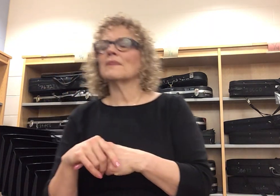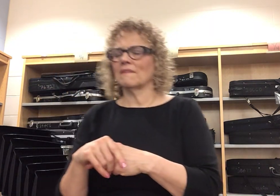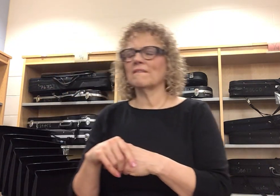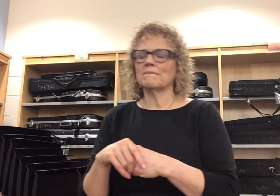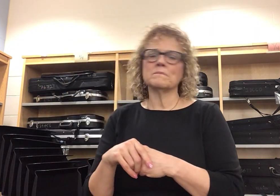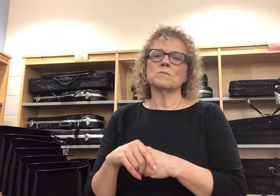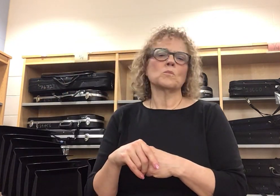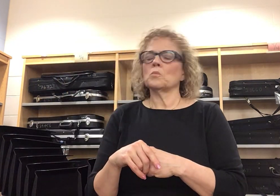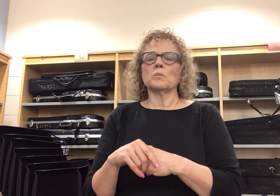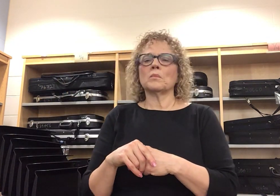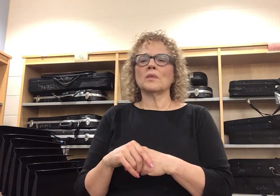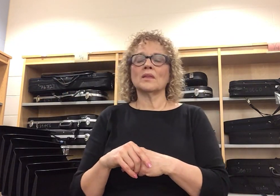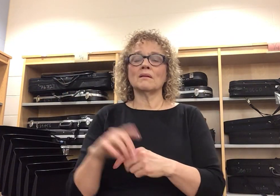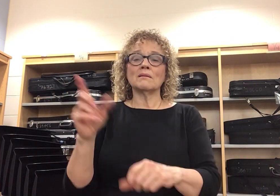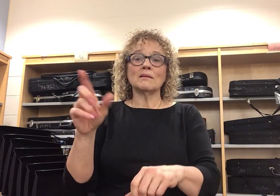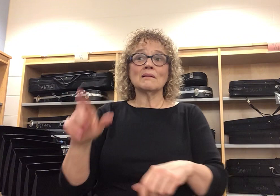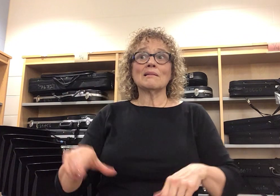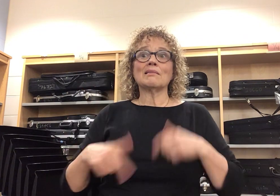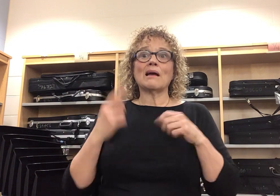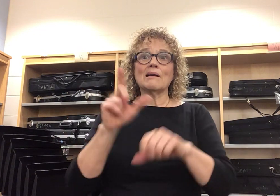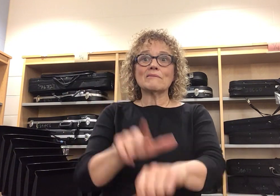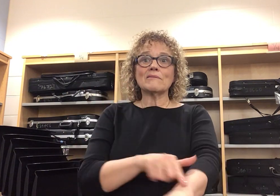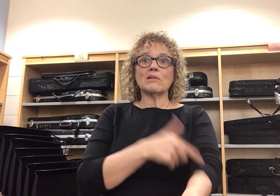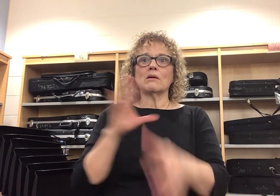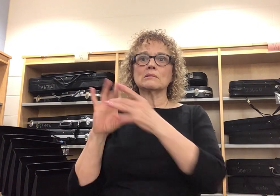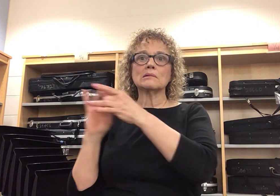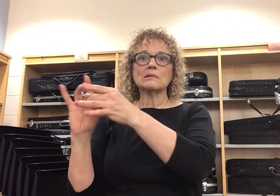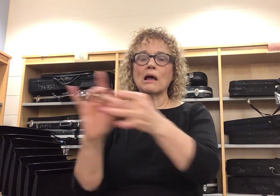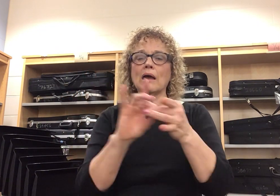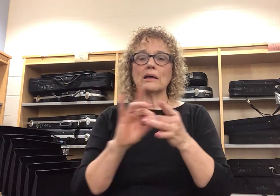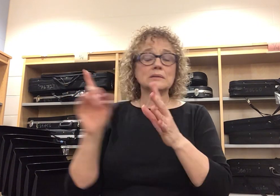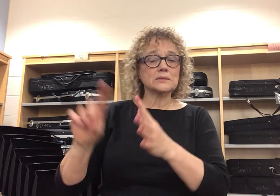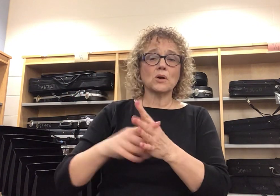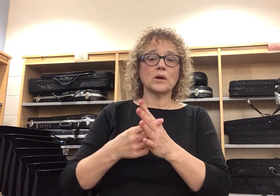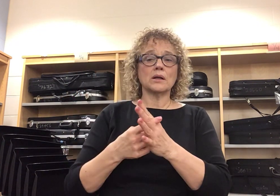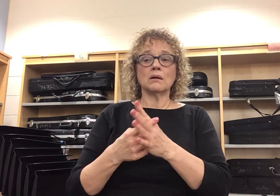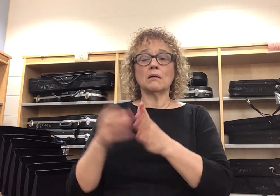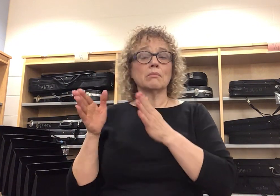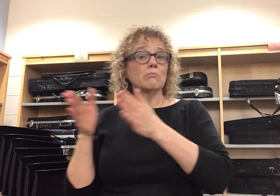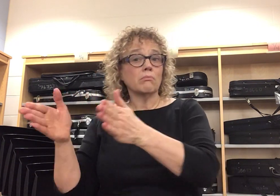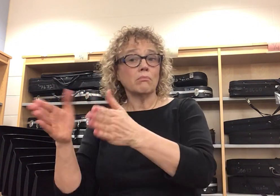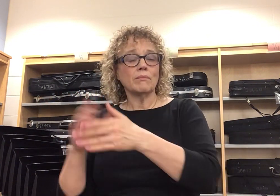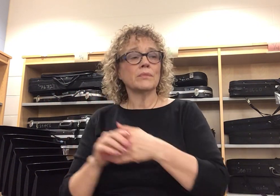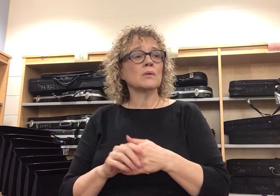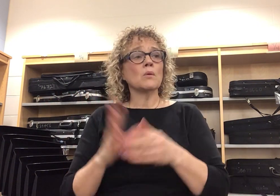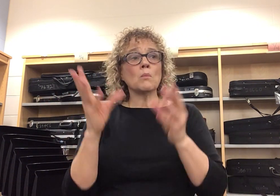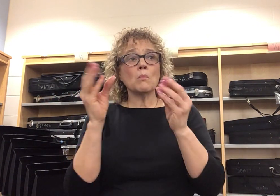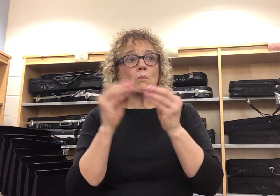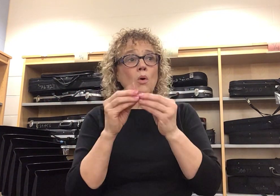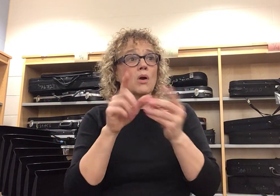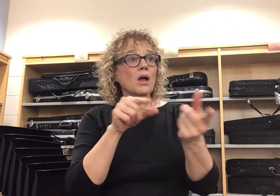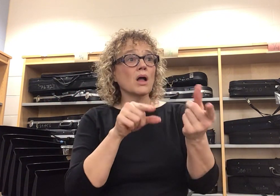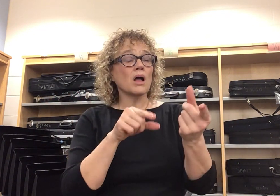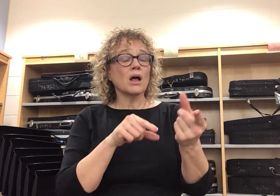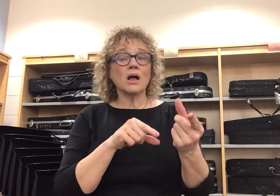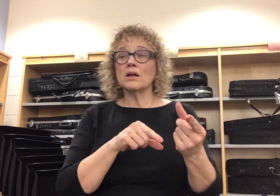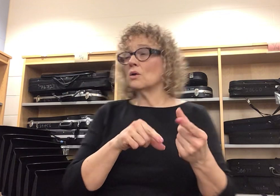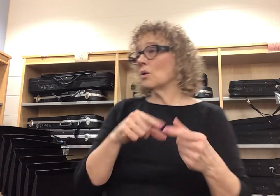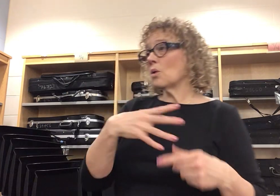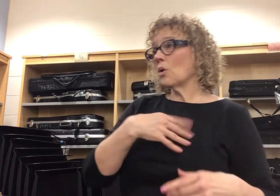on Hanscom Boulevard. Good. And then the other one, Andy? White House offers a deal on tax cuts. Good.